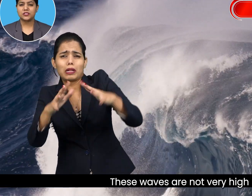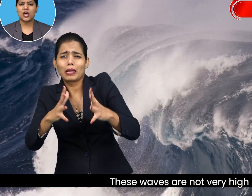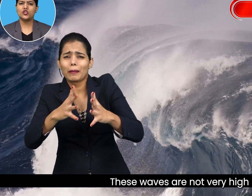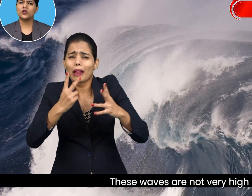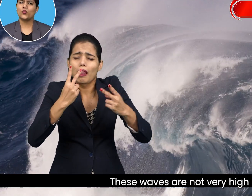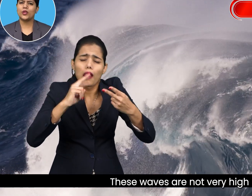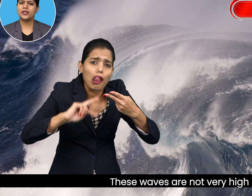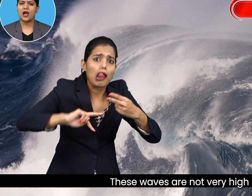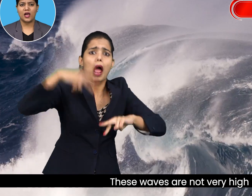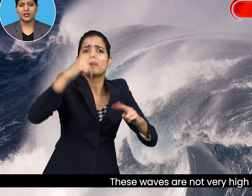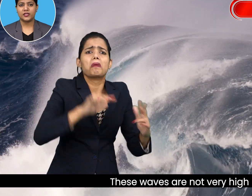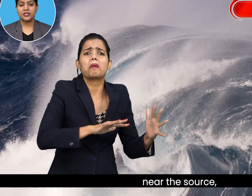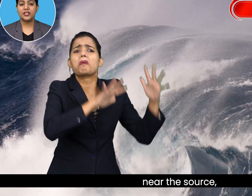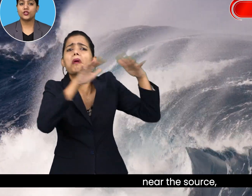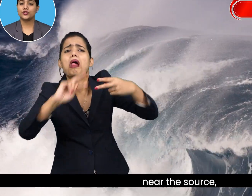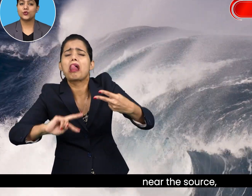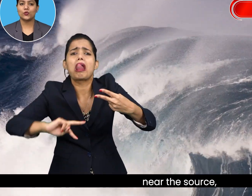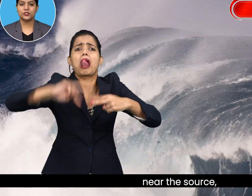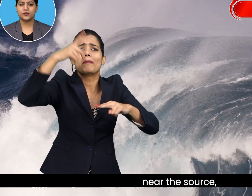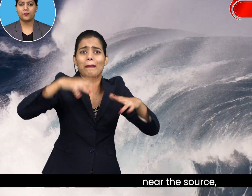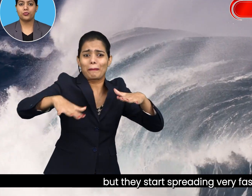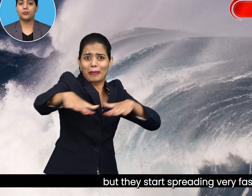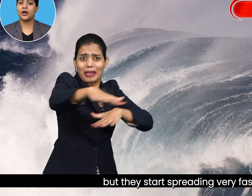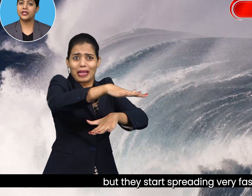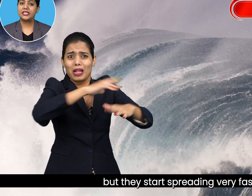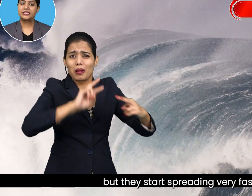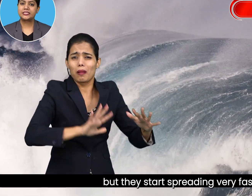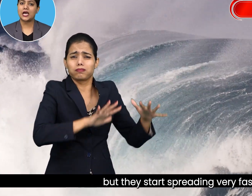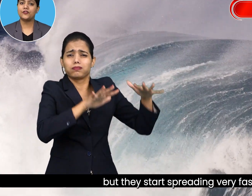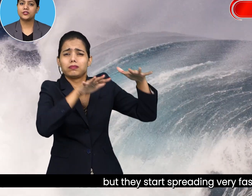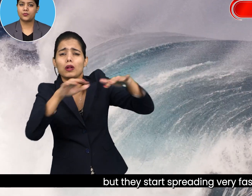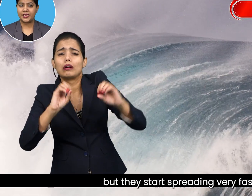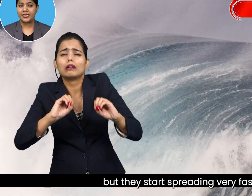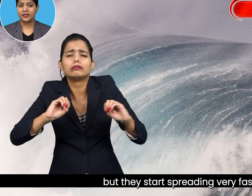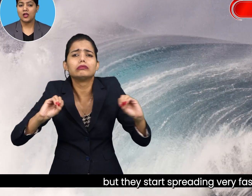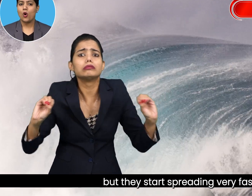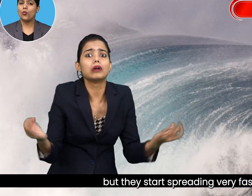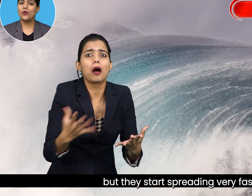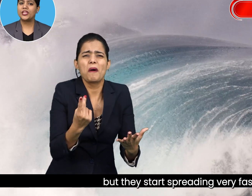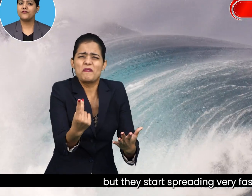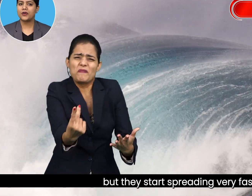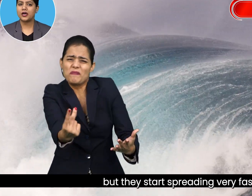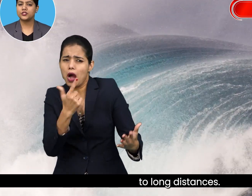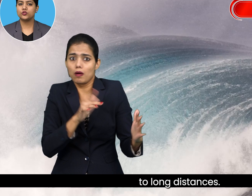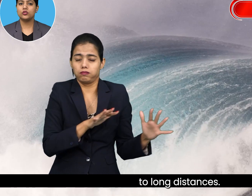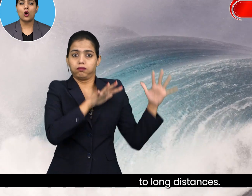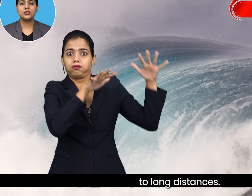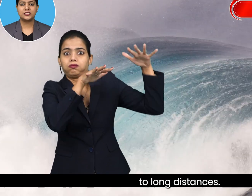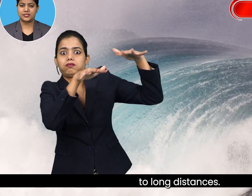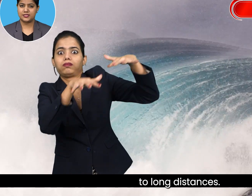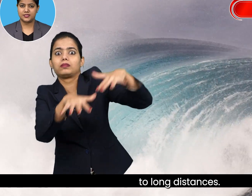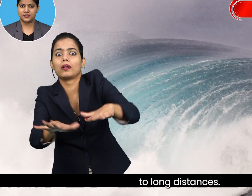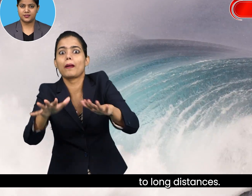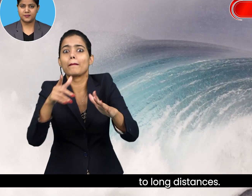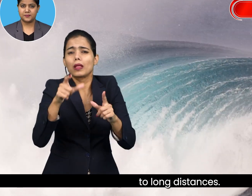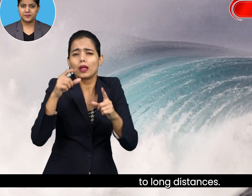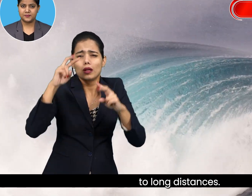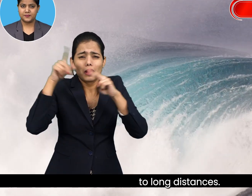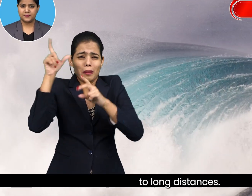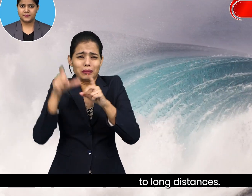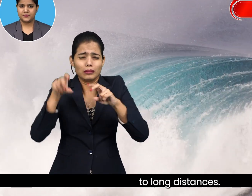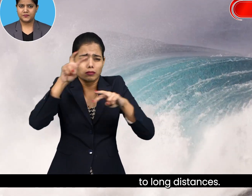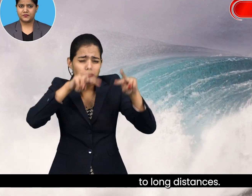These waves are not very high near the source, but they start spreading very fast to long distances.